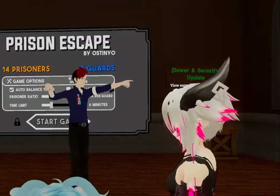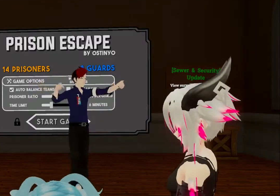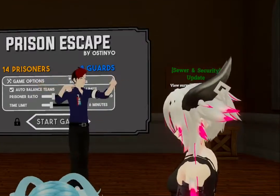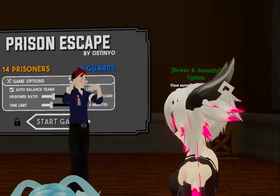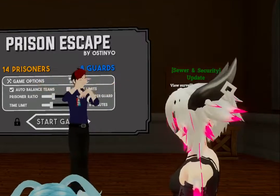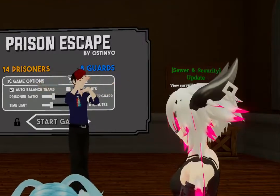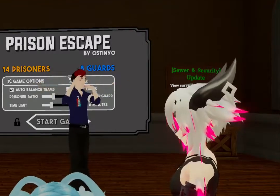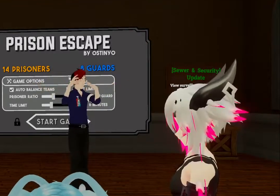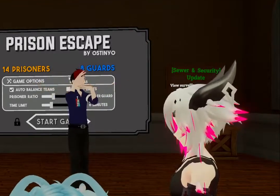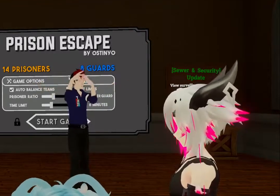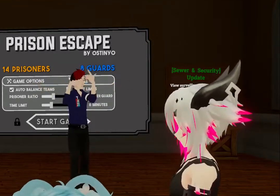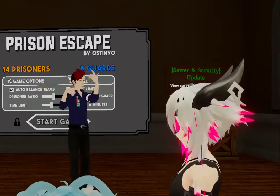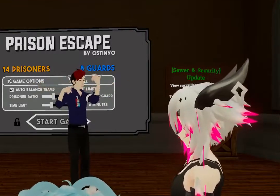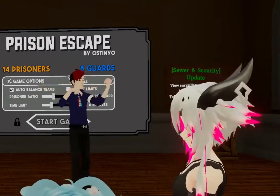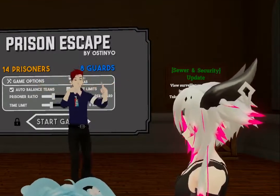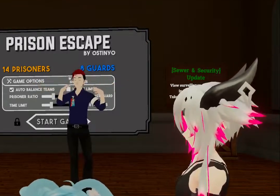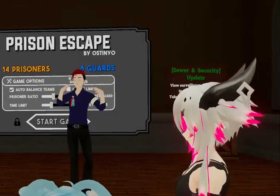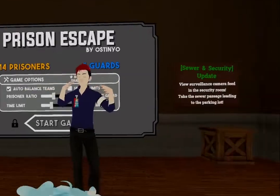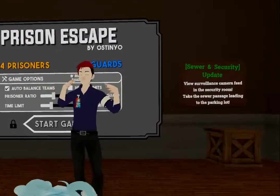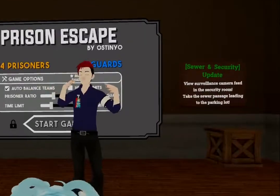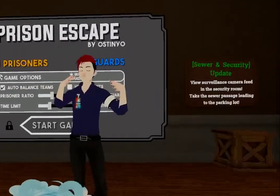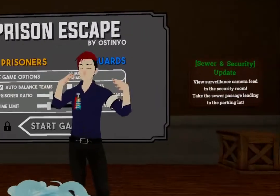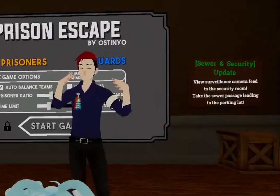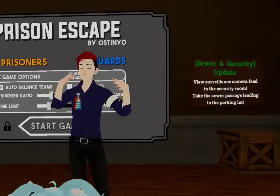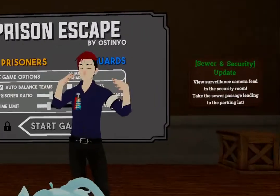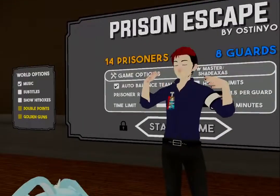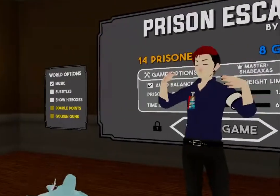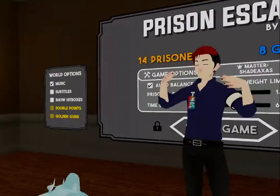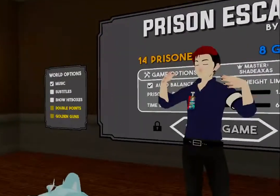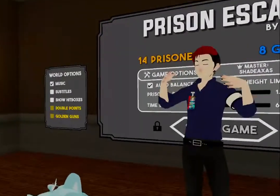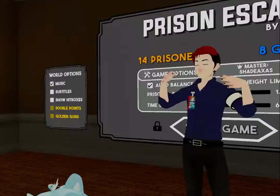Oh. Desktop users first. They can't fight back.